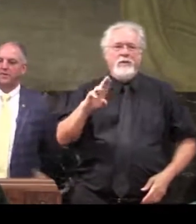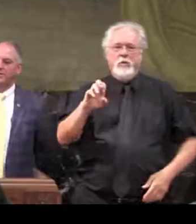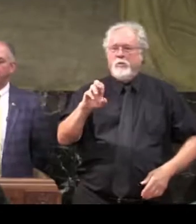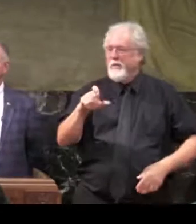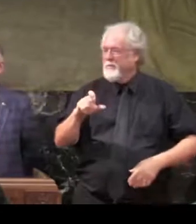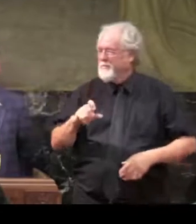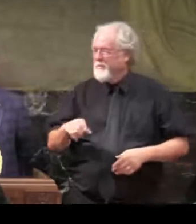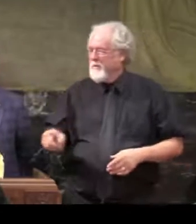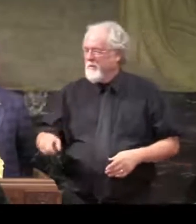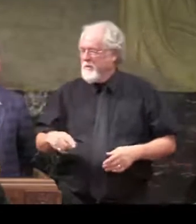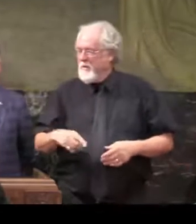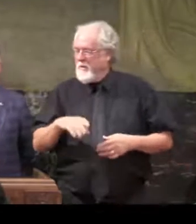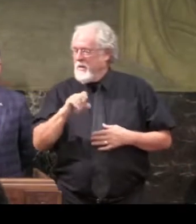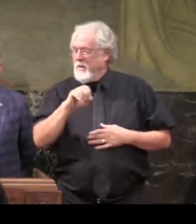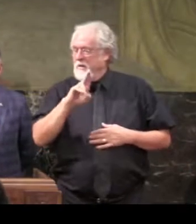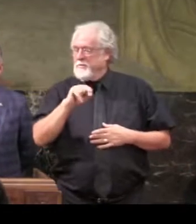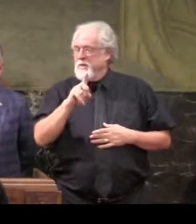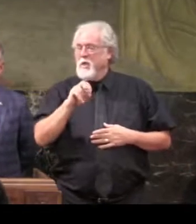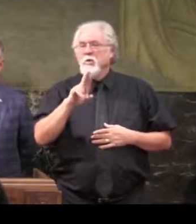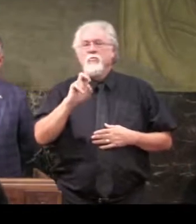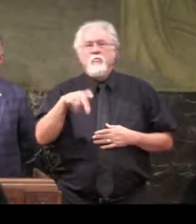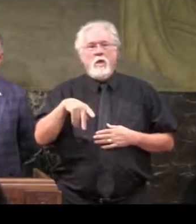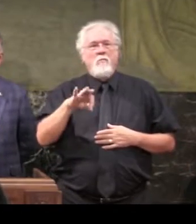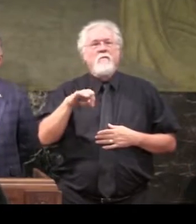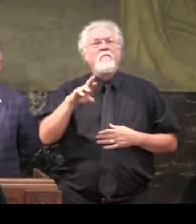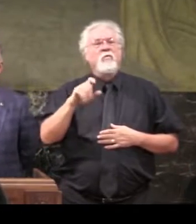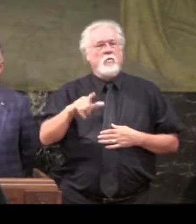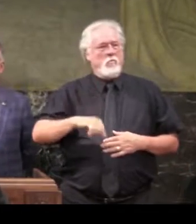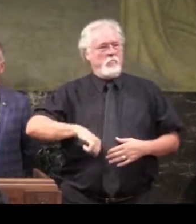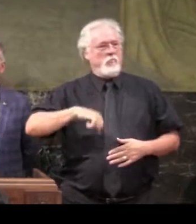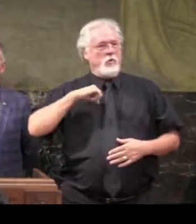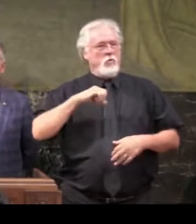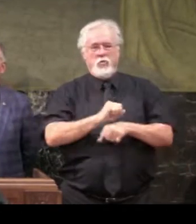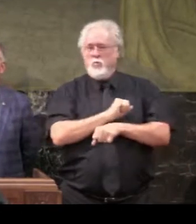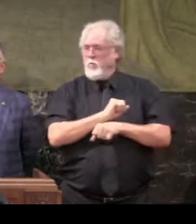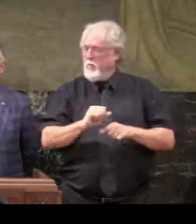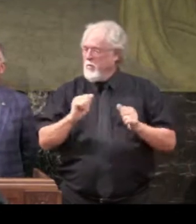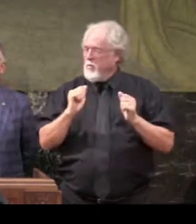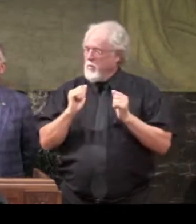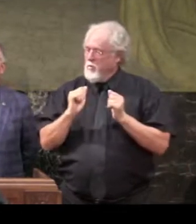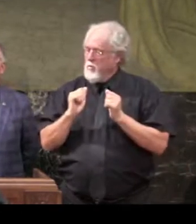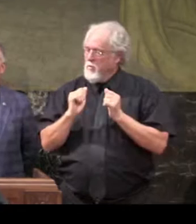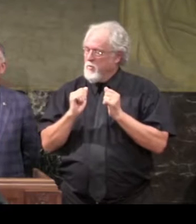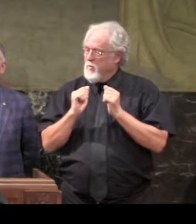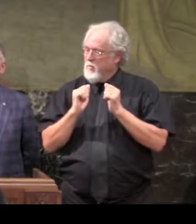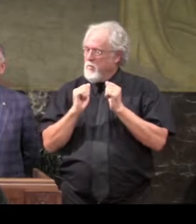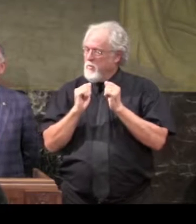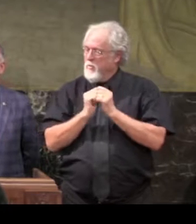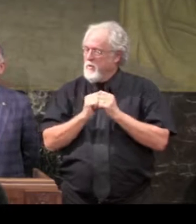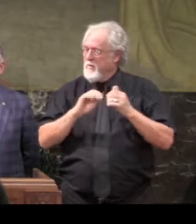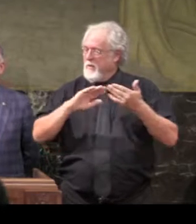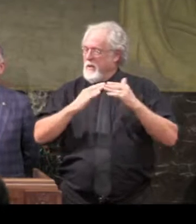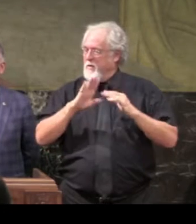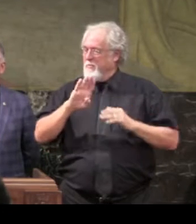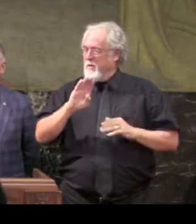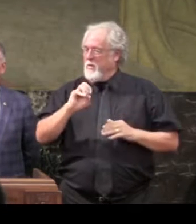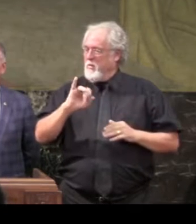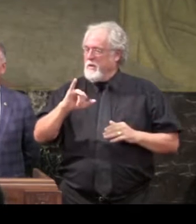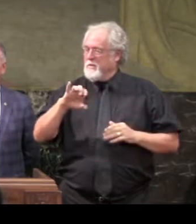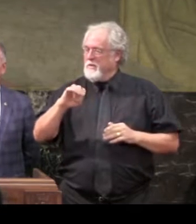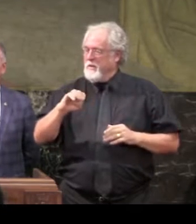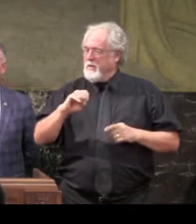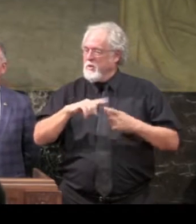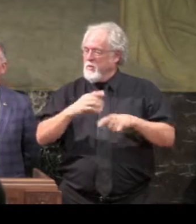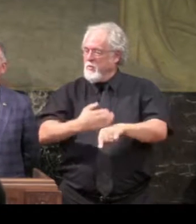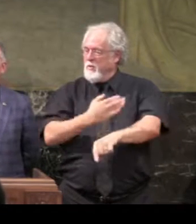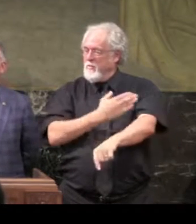Hi, Sundrop Fuels is proud to work with the town of Boyce to improve their wastewater treatment facilities in support of our